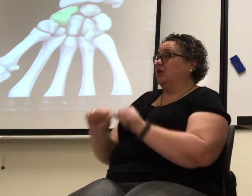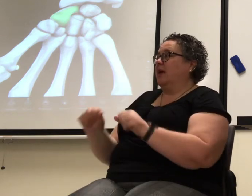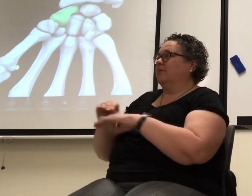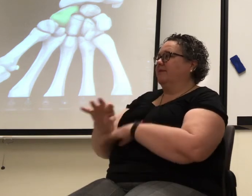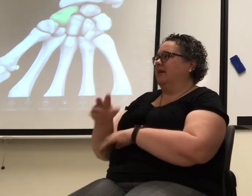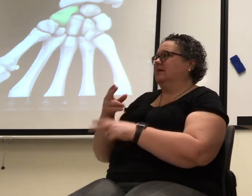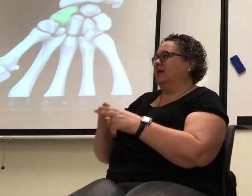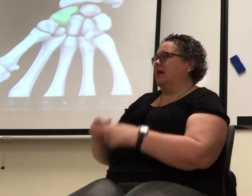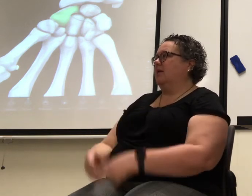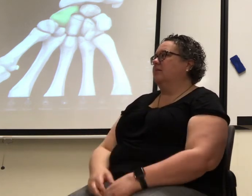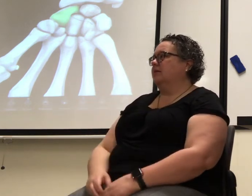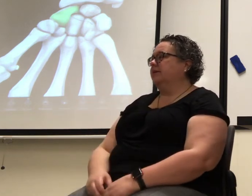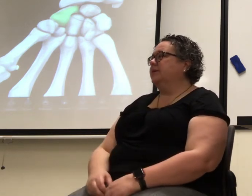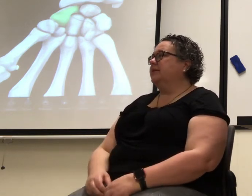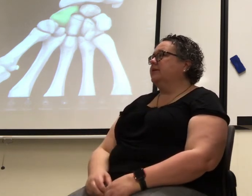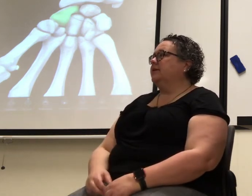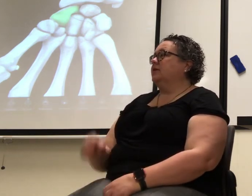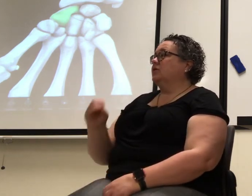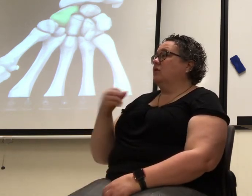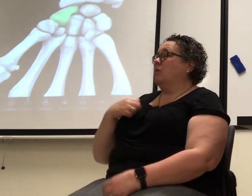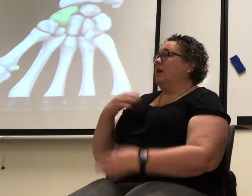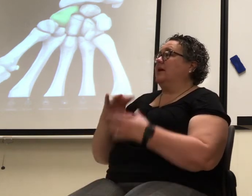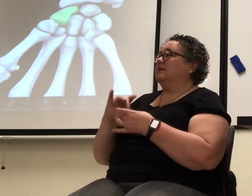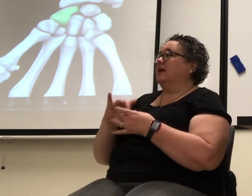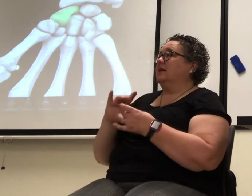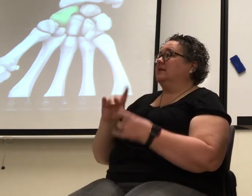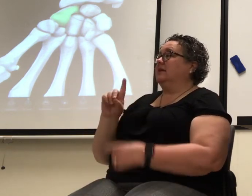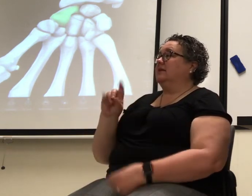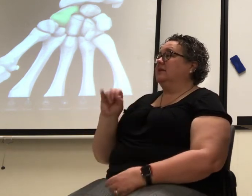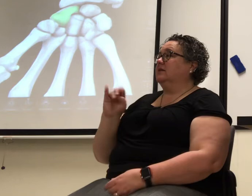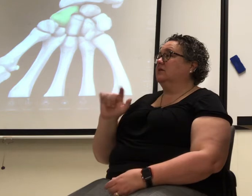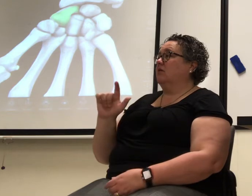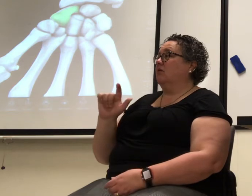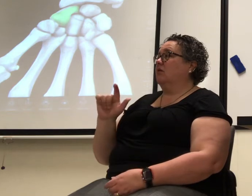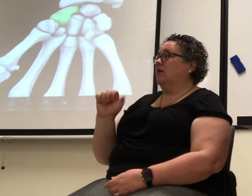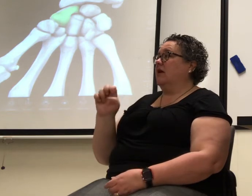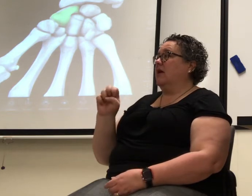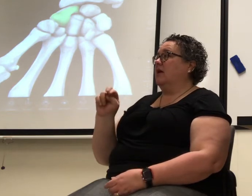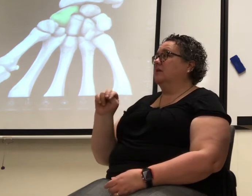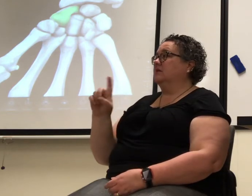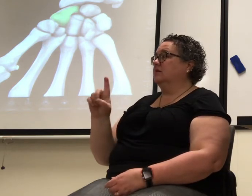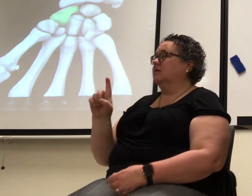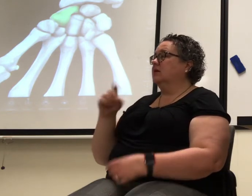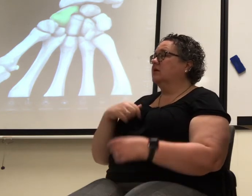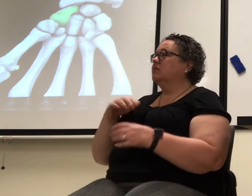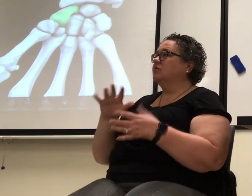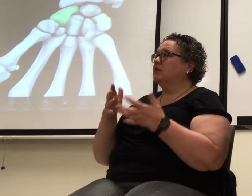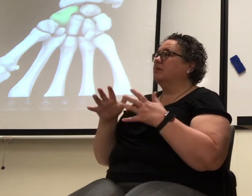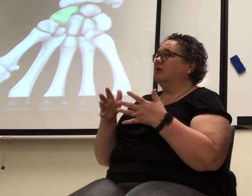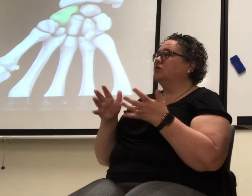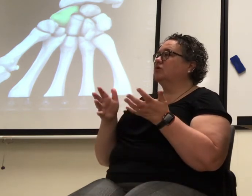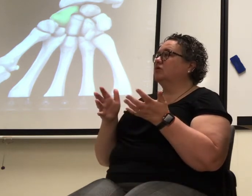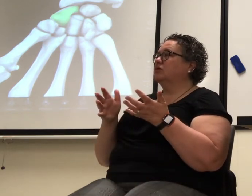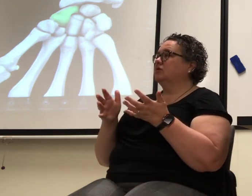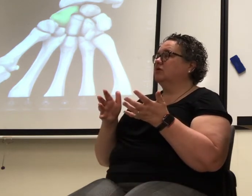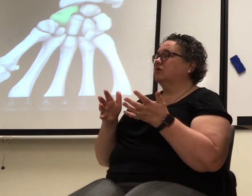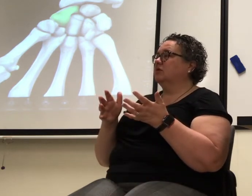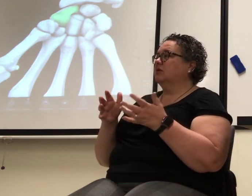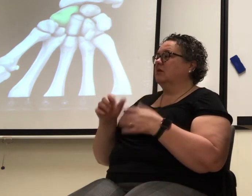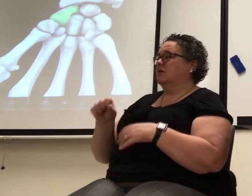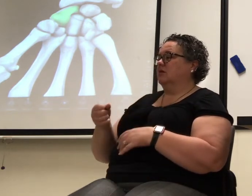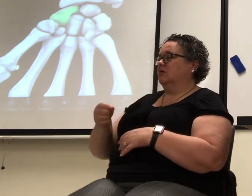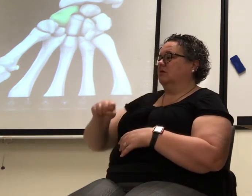But what I had said was the distal end of the radius pretty much articulates with the